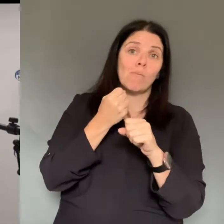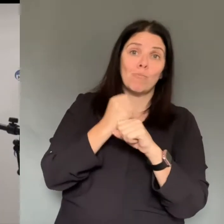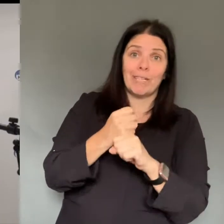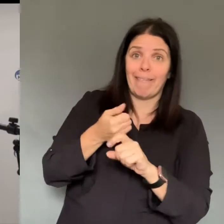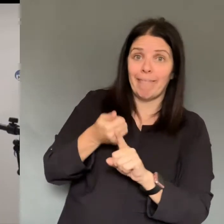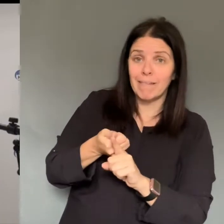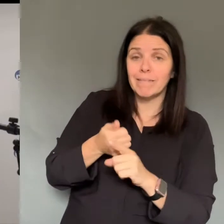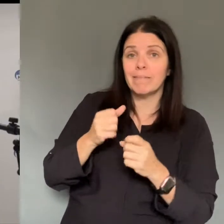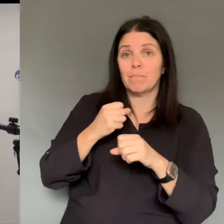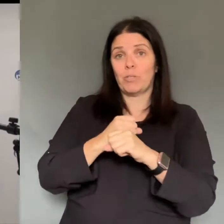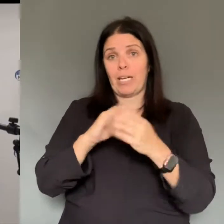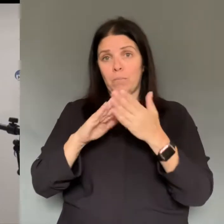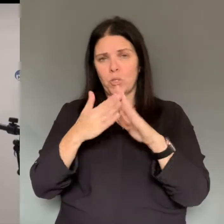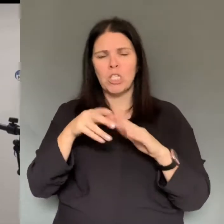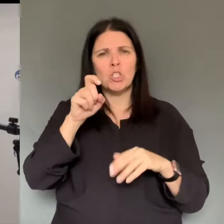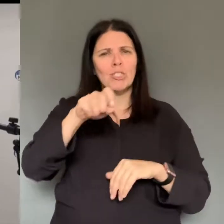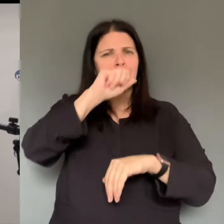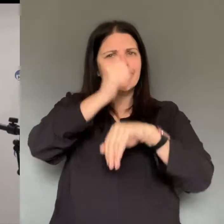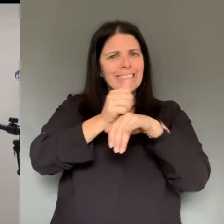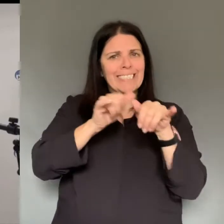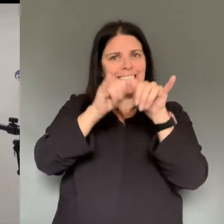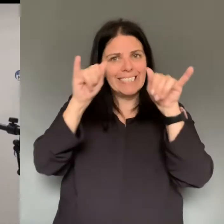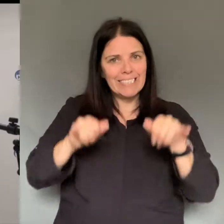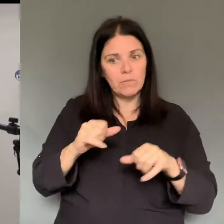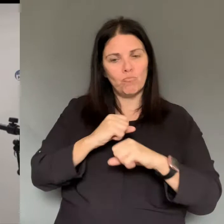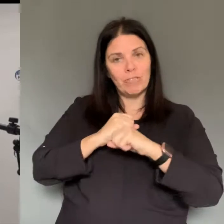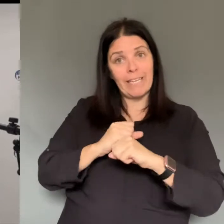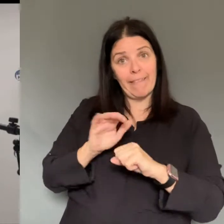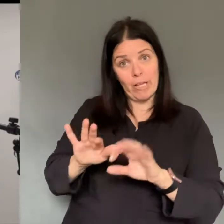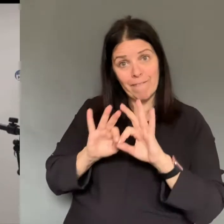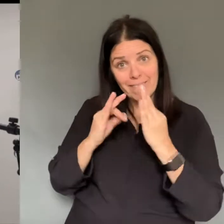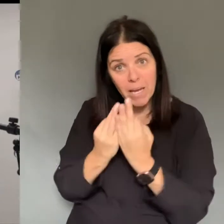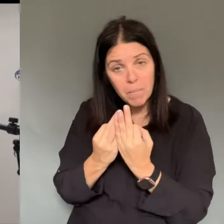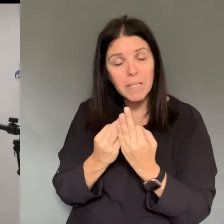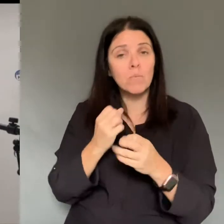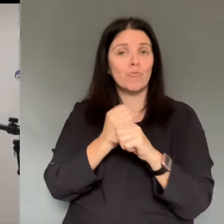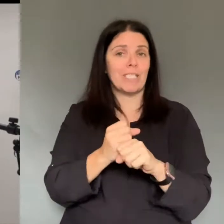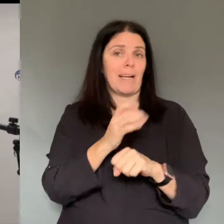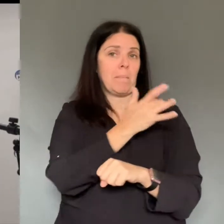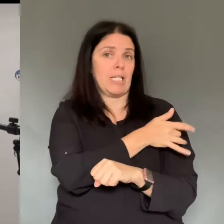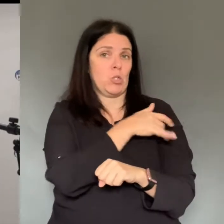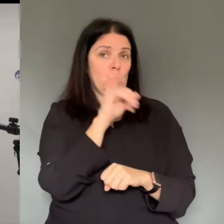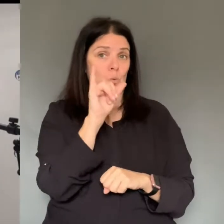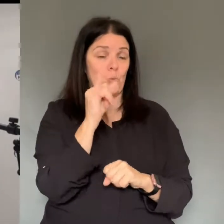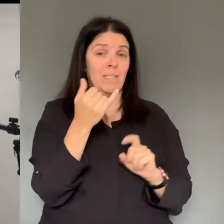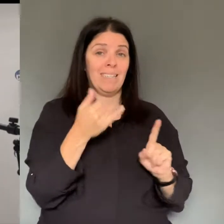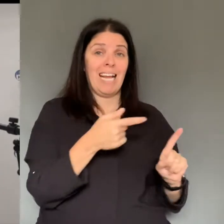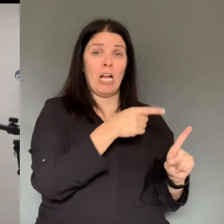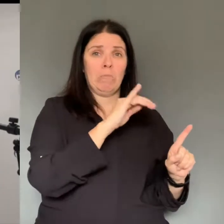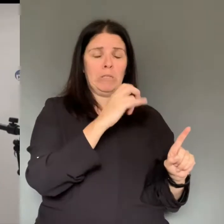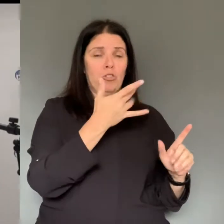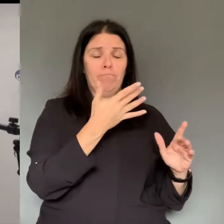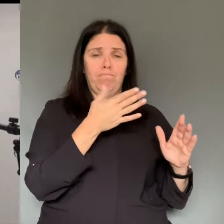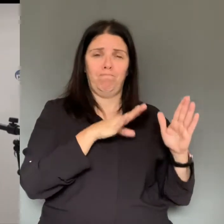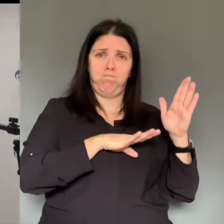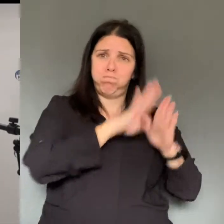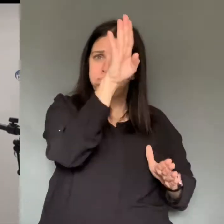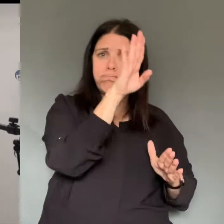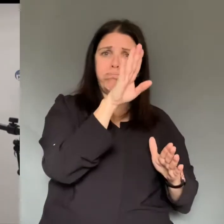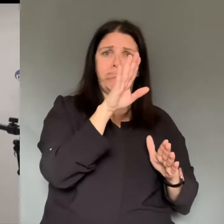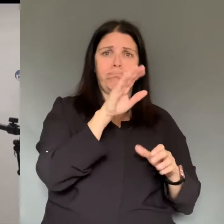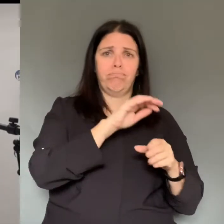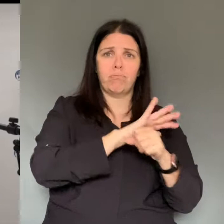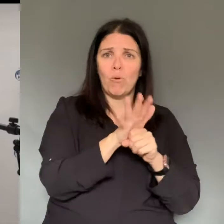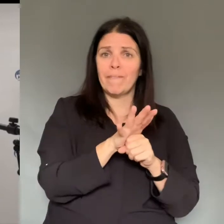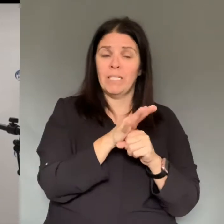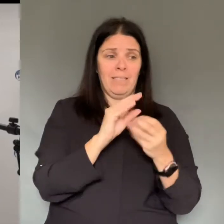hospitals. We should have a good system in place to prevent them from spreading the disease to their family and to their patients. Michigan is